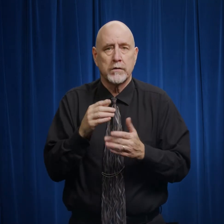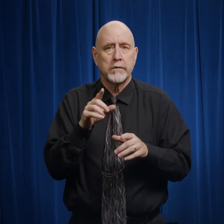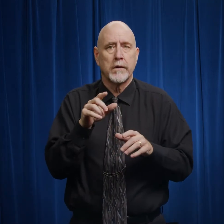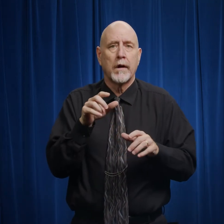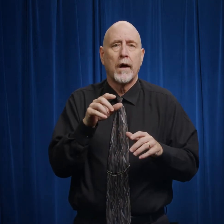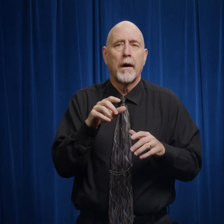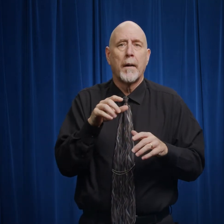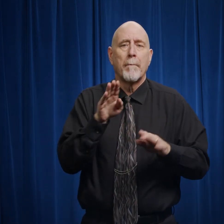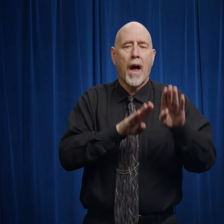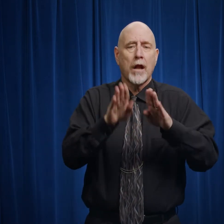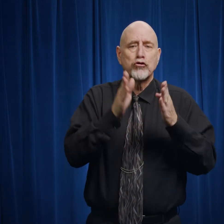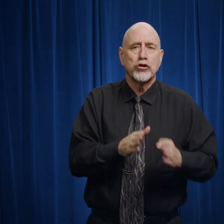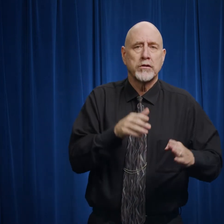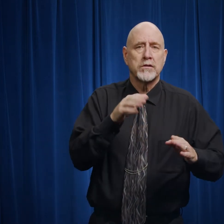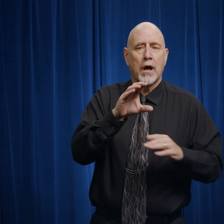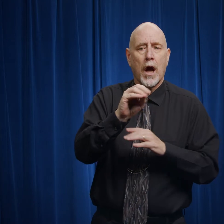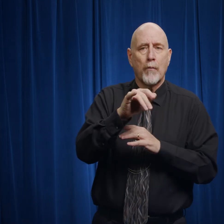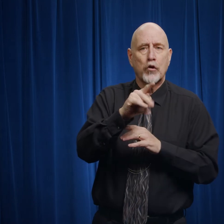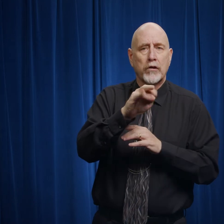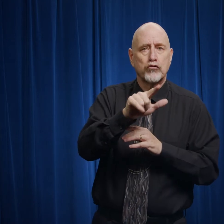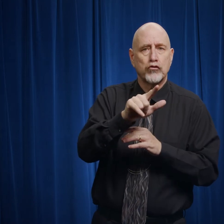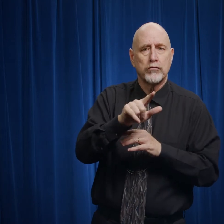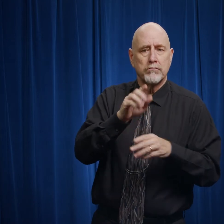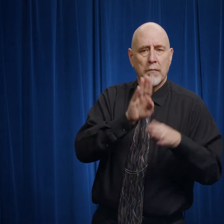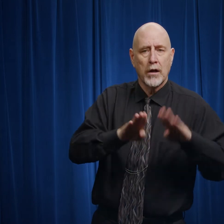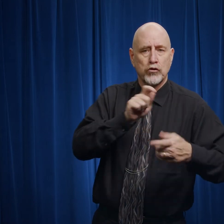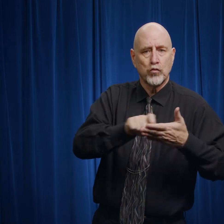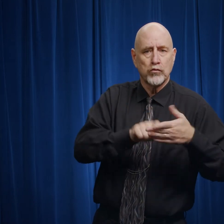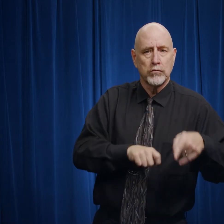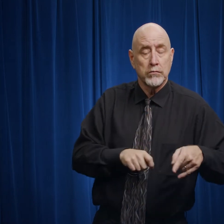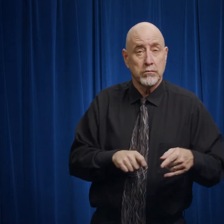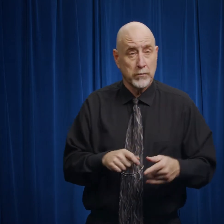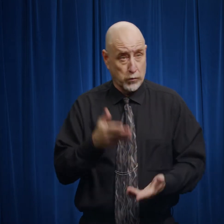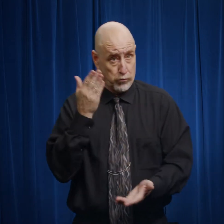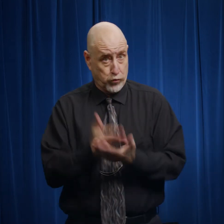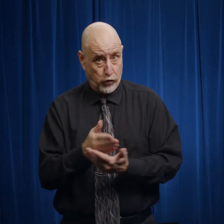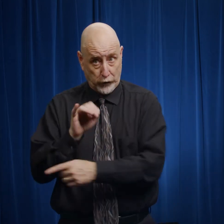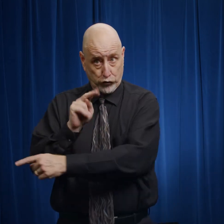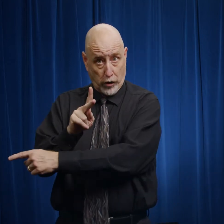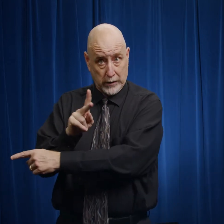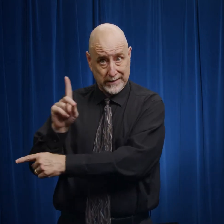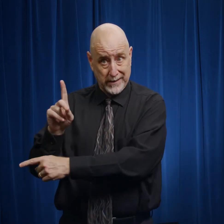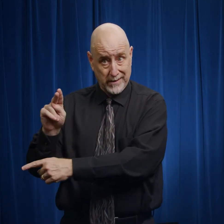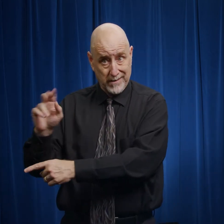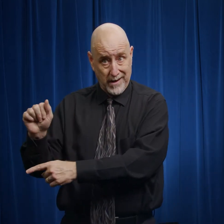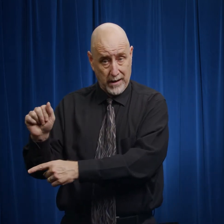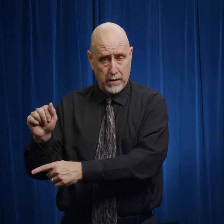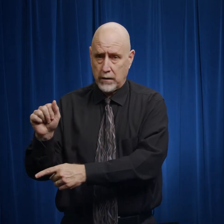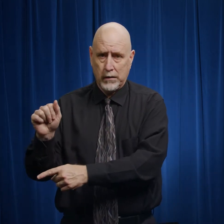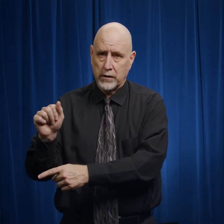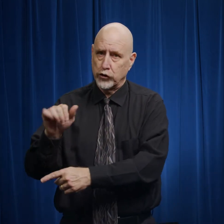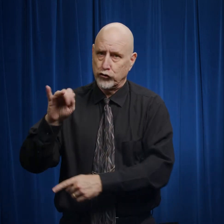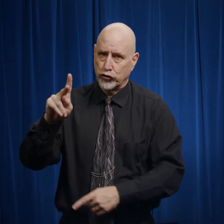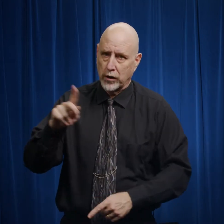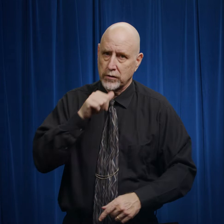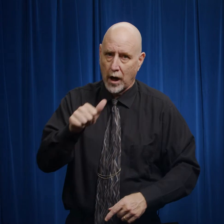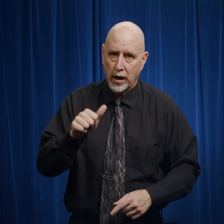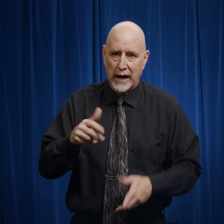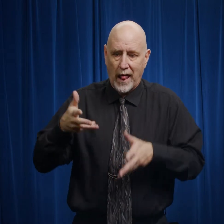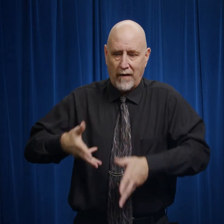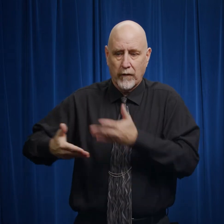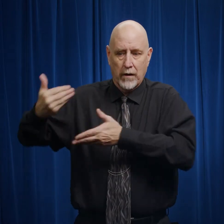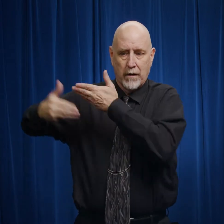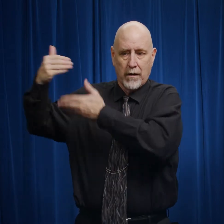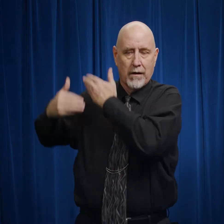says computational biologist. Those hidden treasures prove that junk DNA certainly